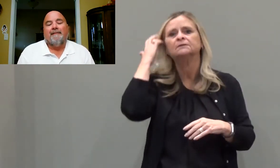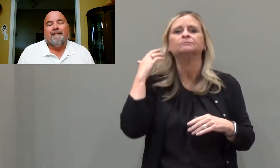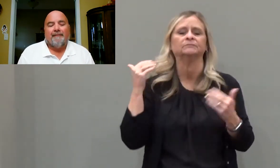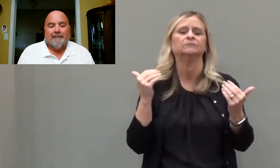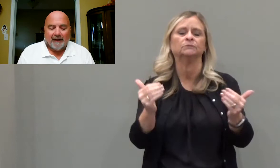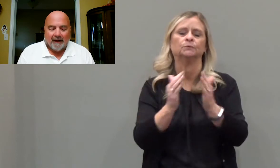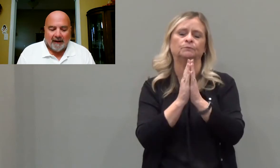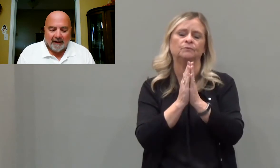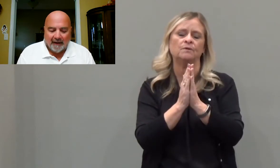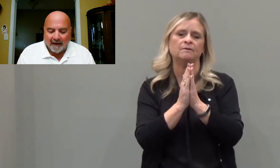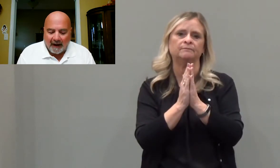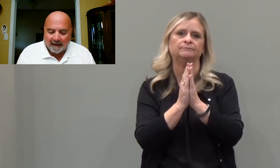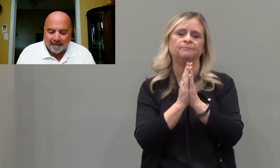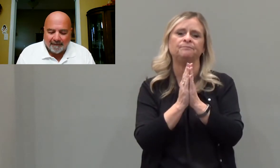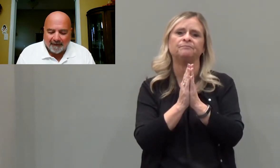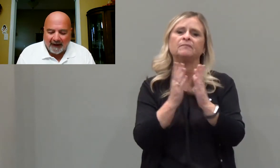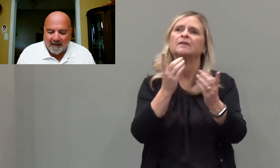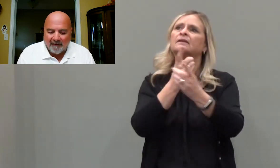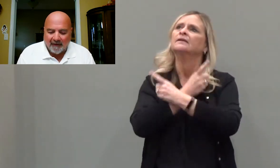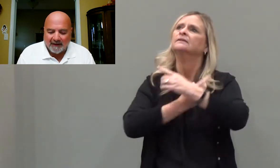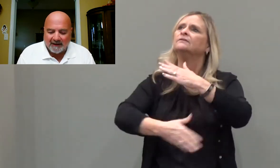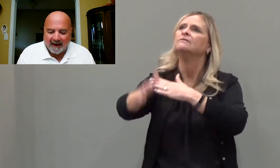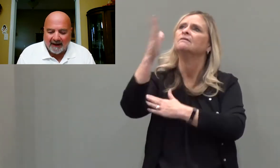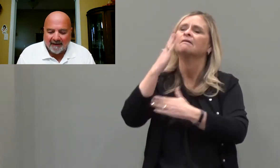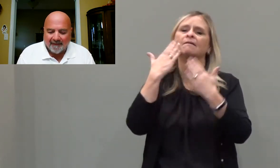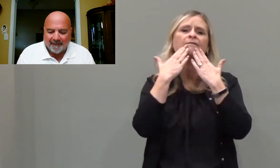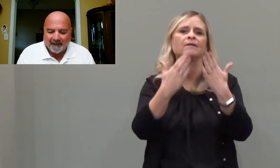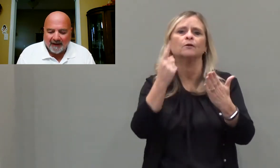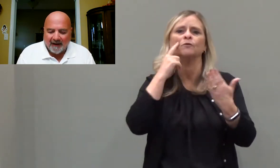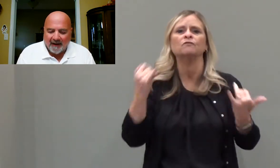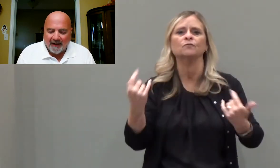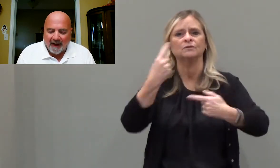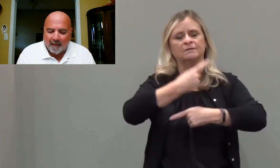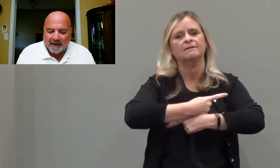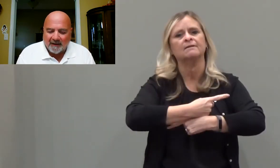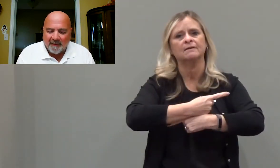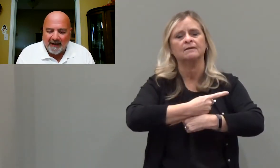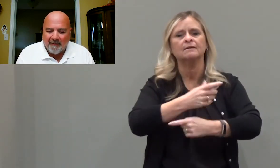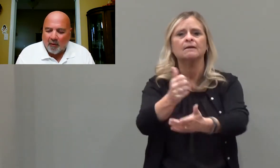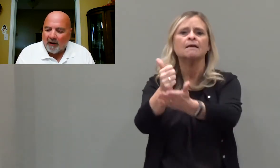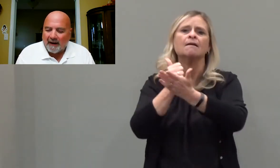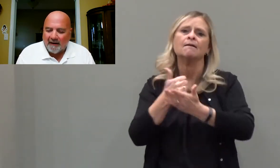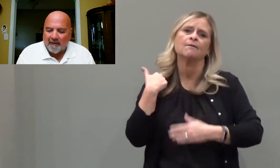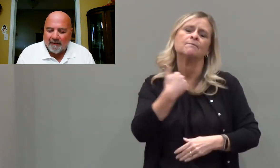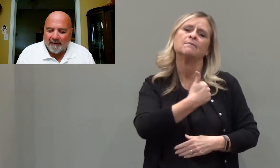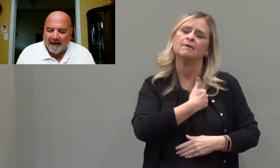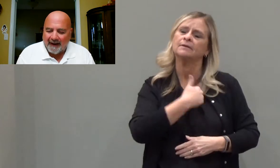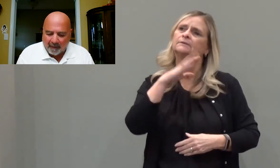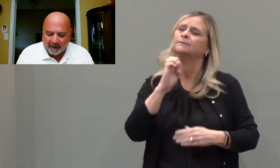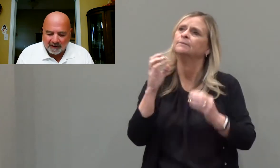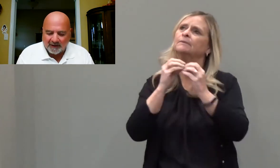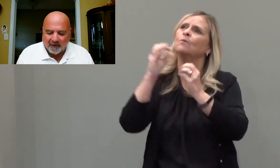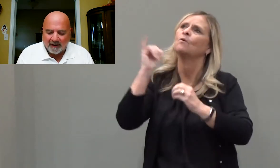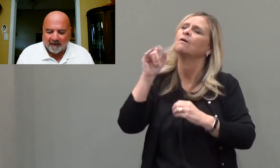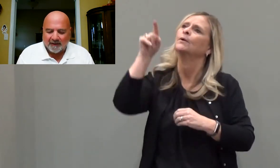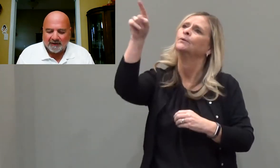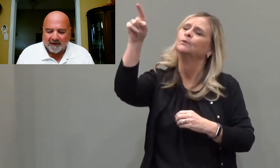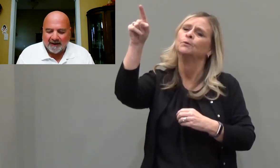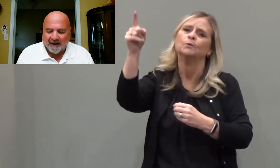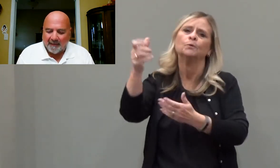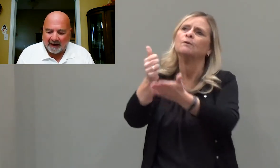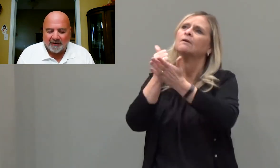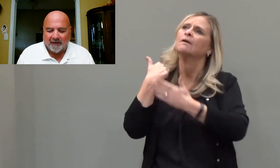pray. Dear God, thank you for this day. Help us to be more like you and help us to show